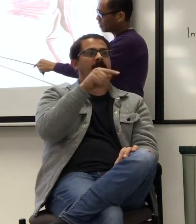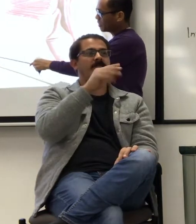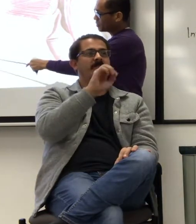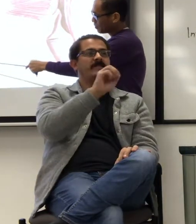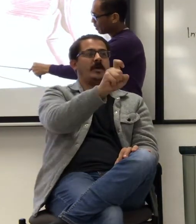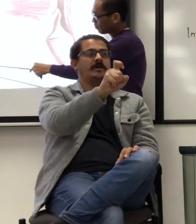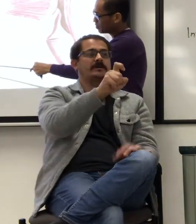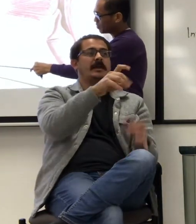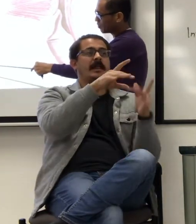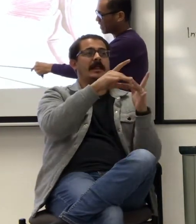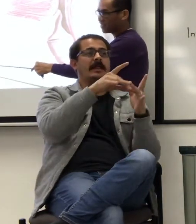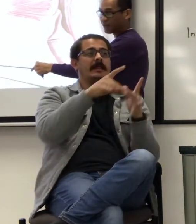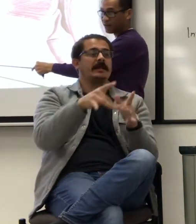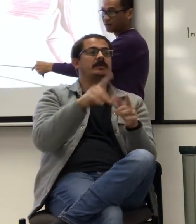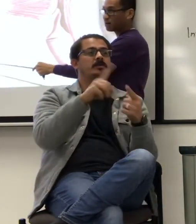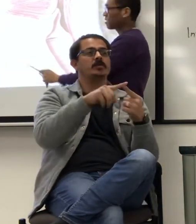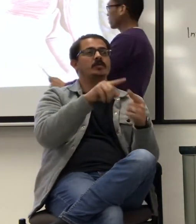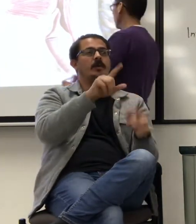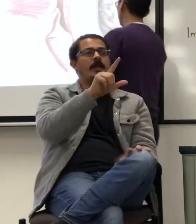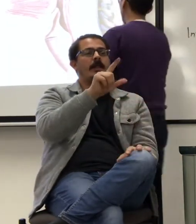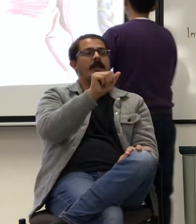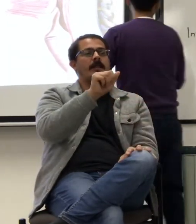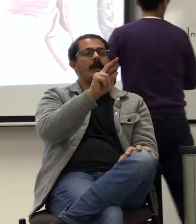laryngopharynx leads to the laryngeal inlet.